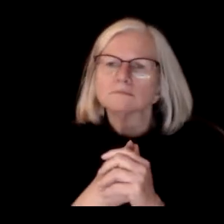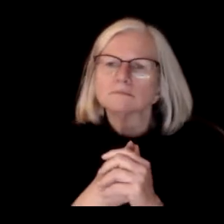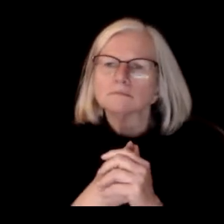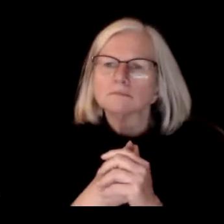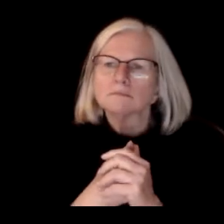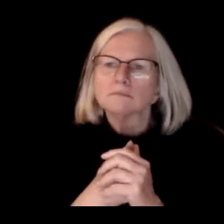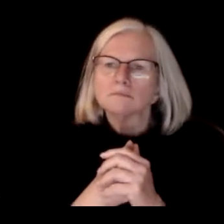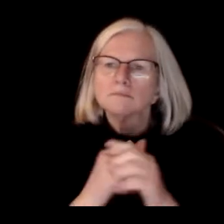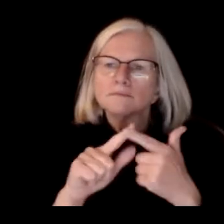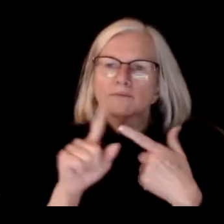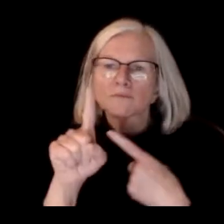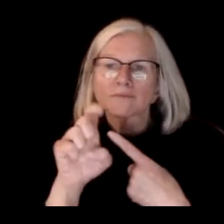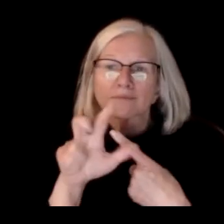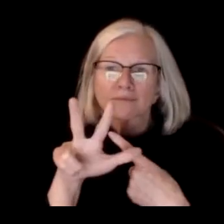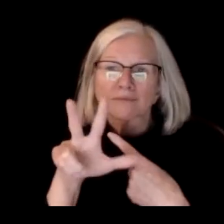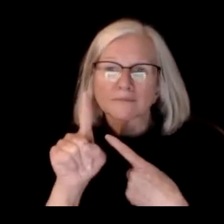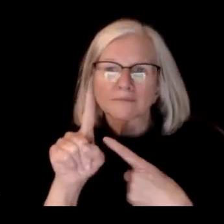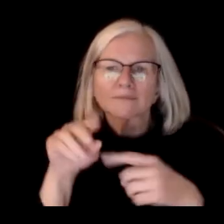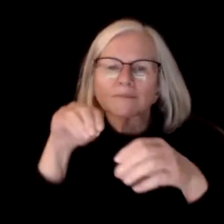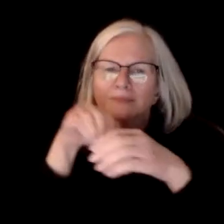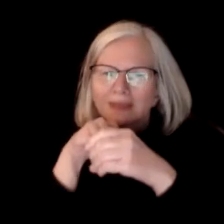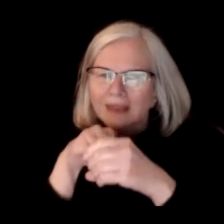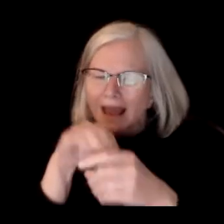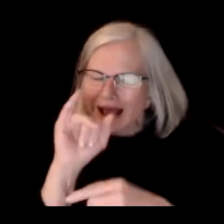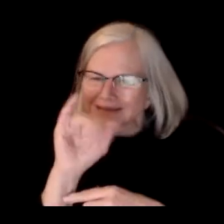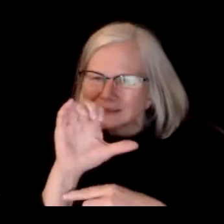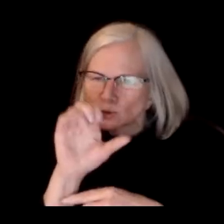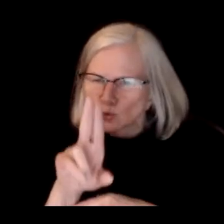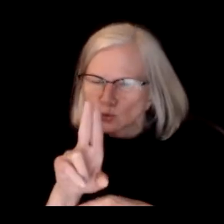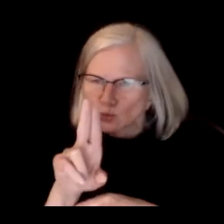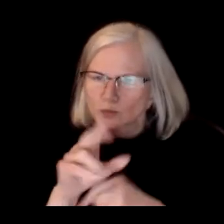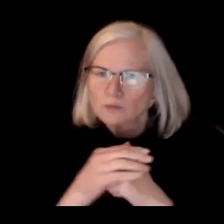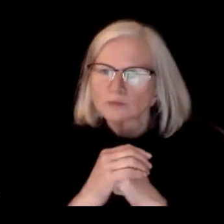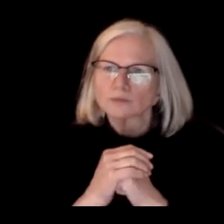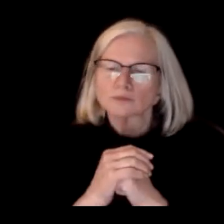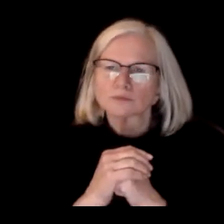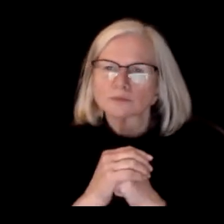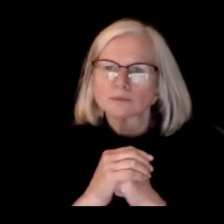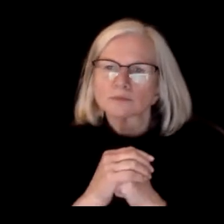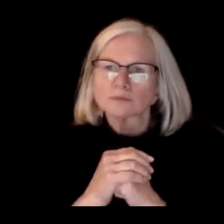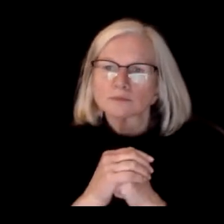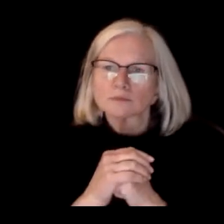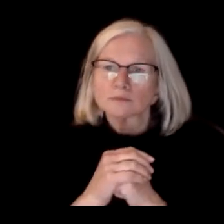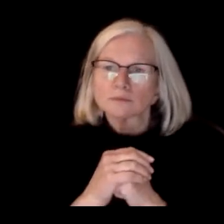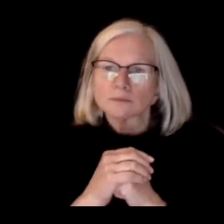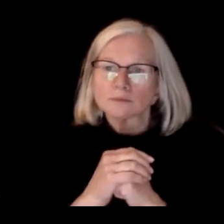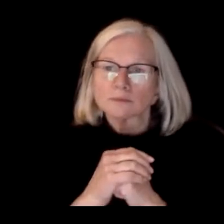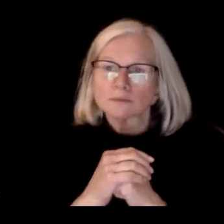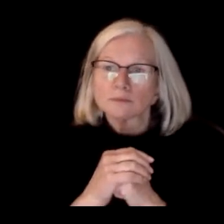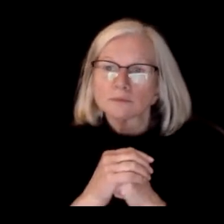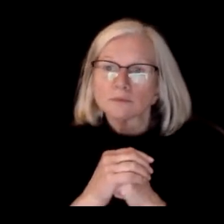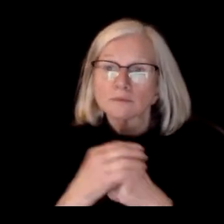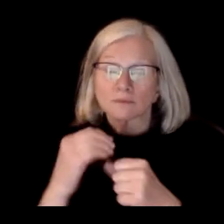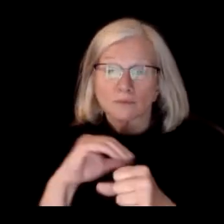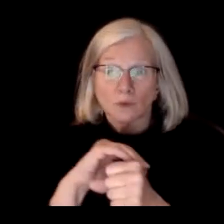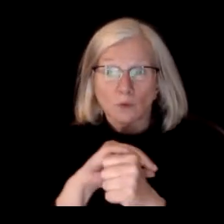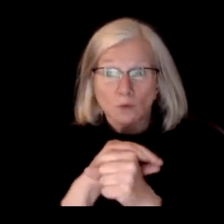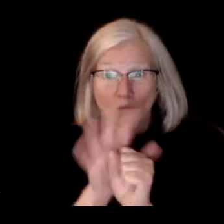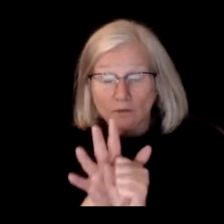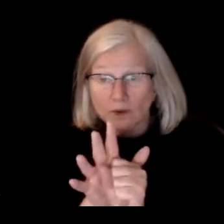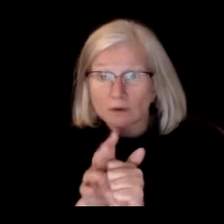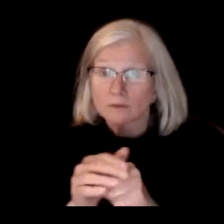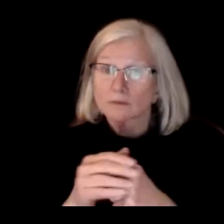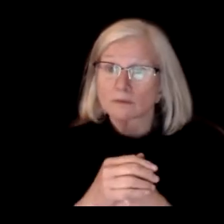average number of Minnesotans with COVID-19 admitted to the hospital has been stable and